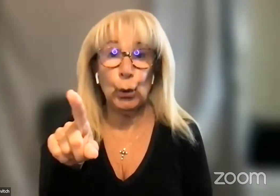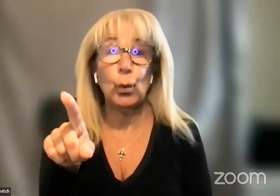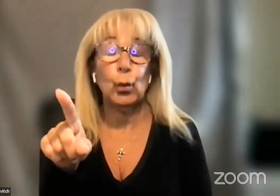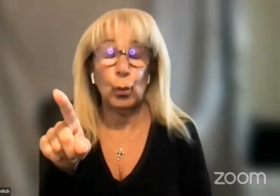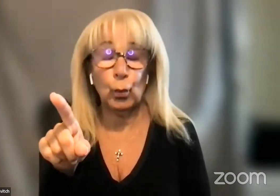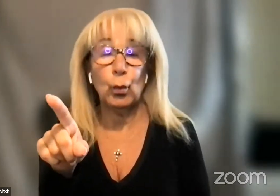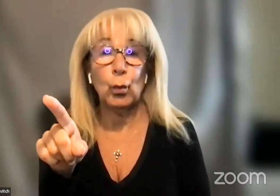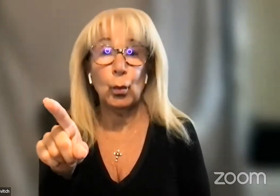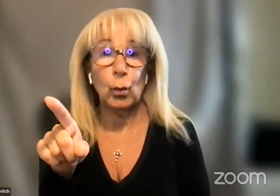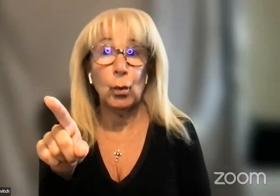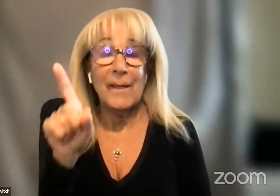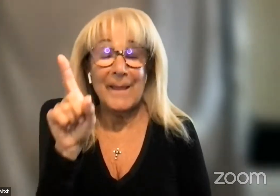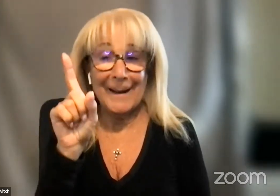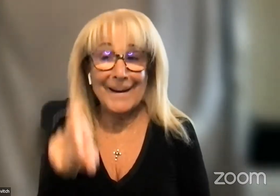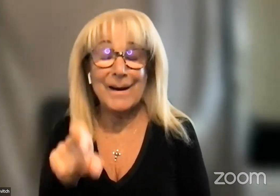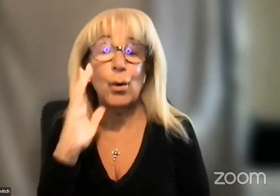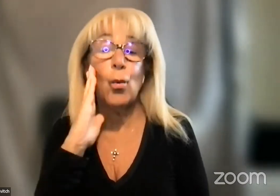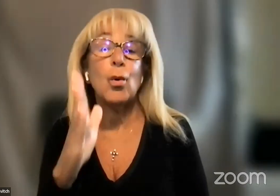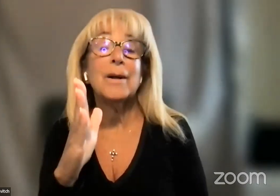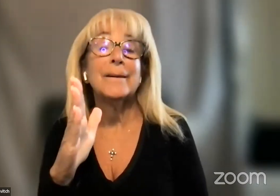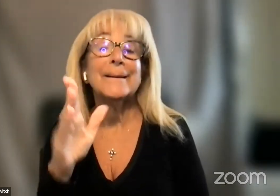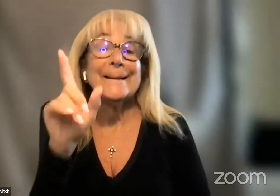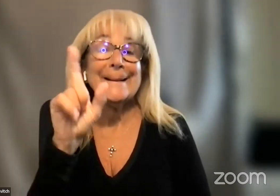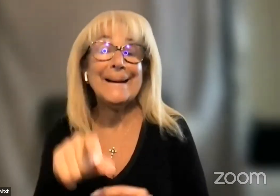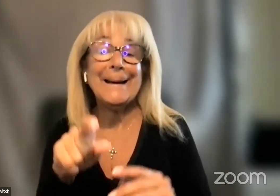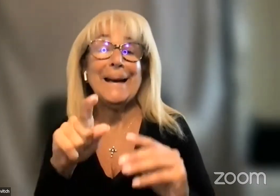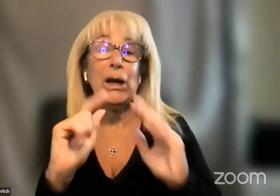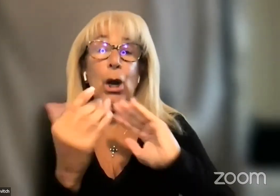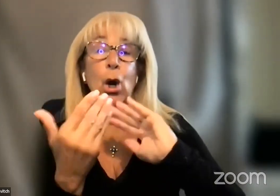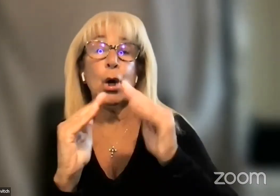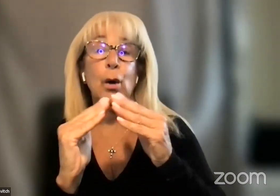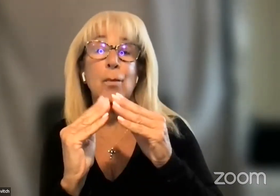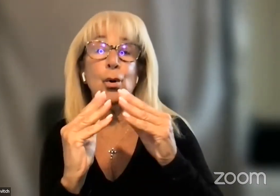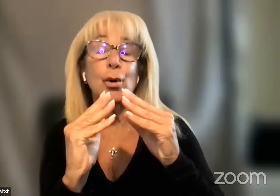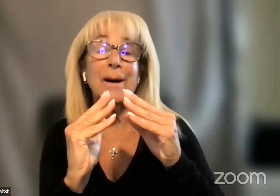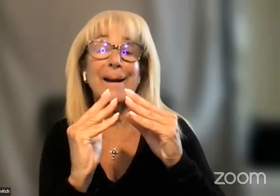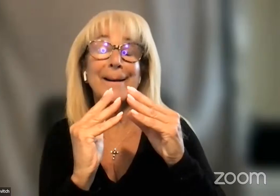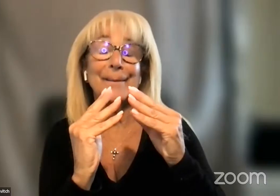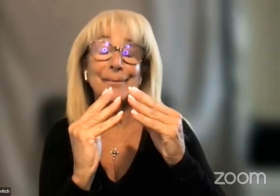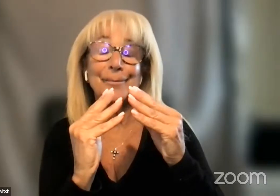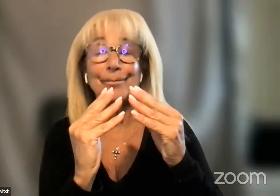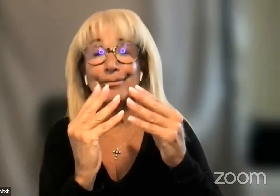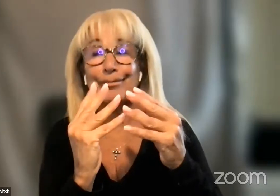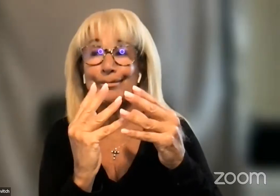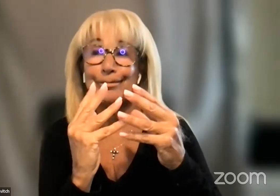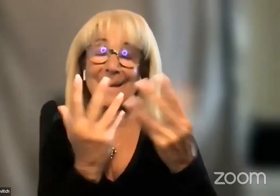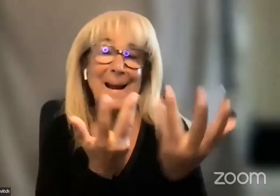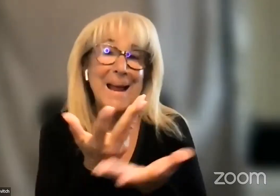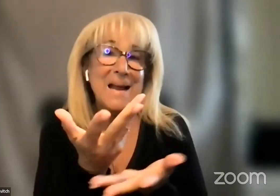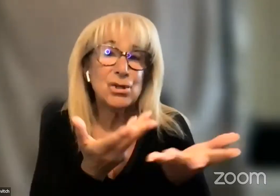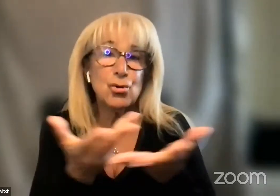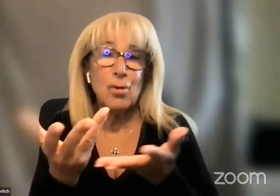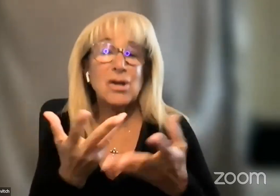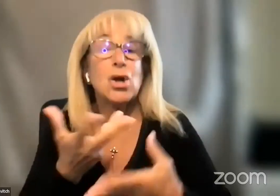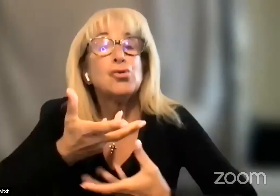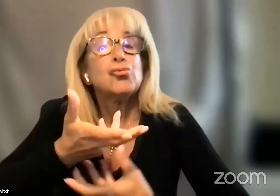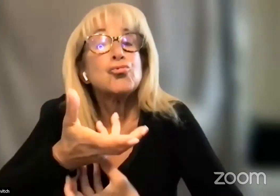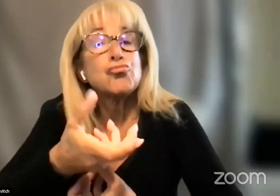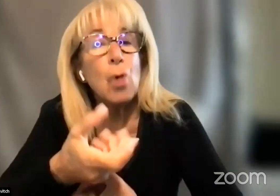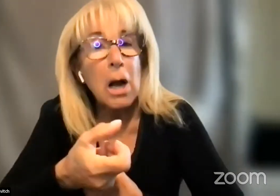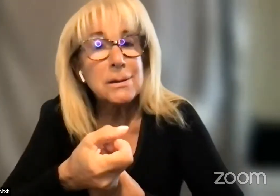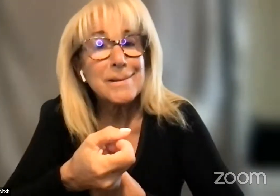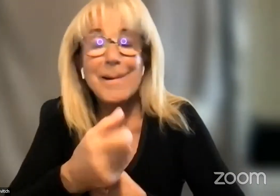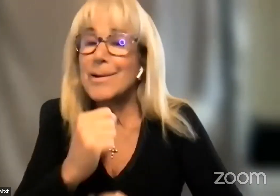be a communal interaction, a trust factor built, because right now, it's